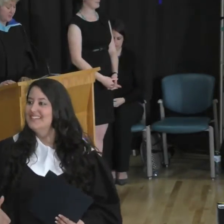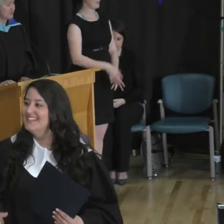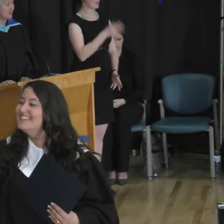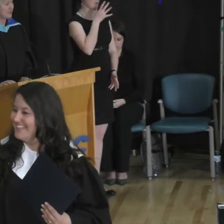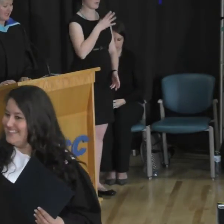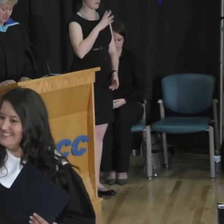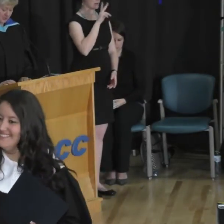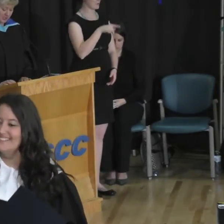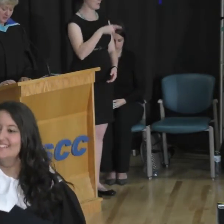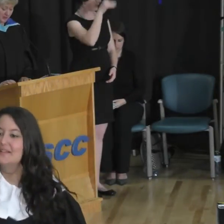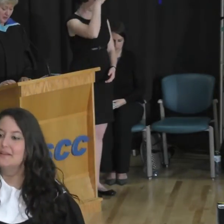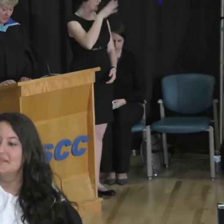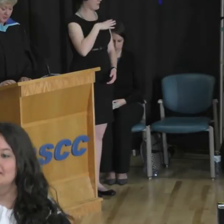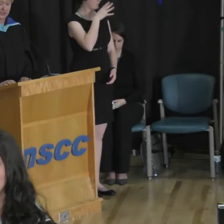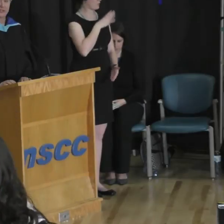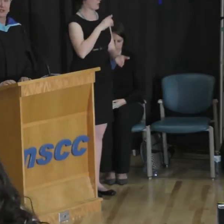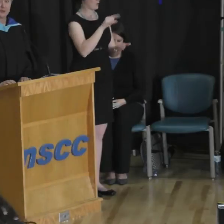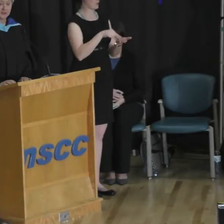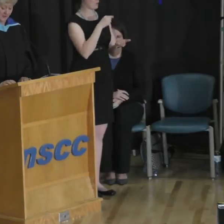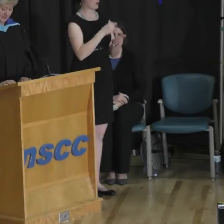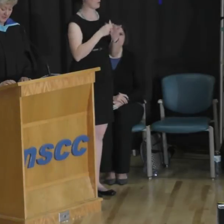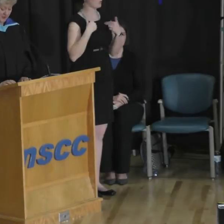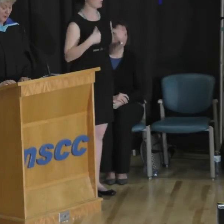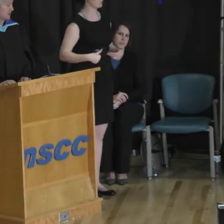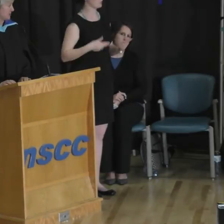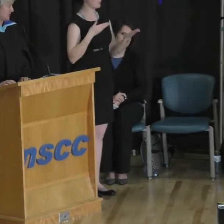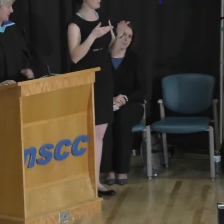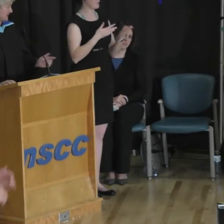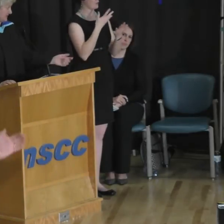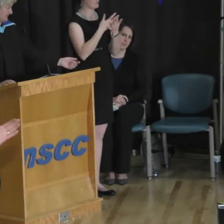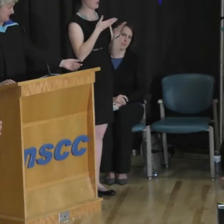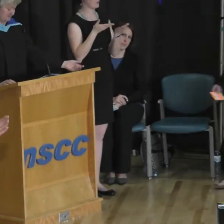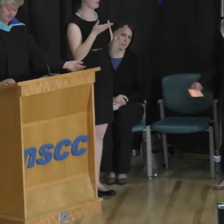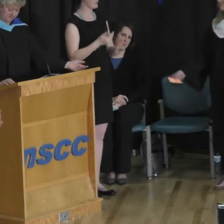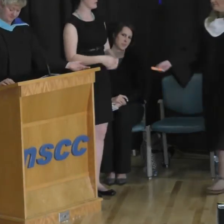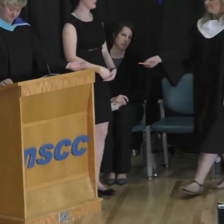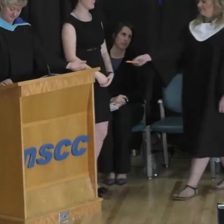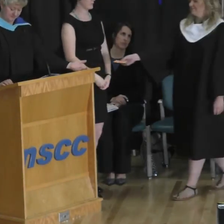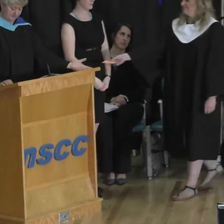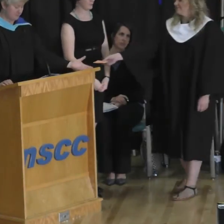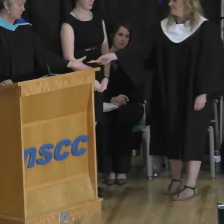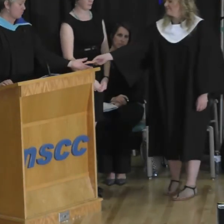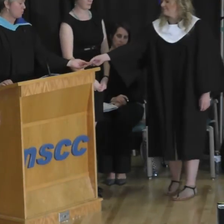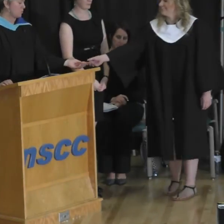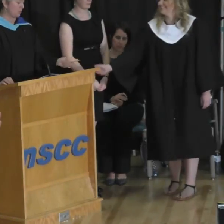Madam Vice President, ladies and gentlemen, the graduate in Human Services, Correction Services.